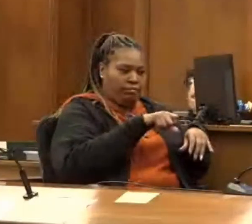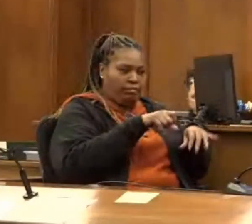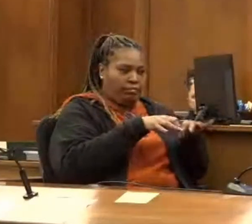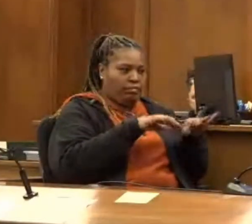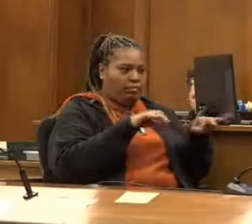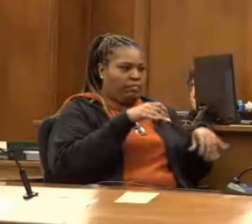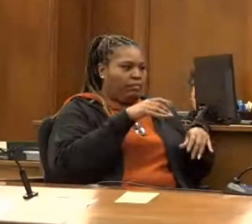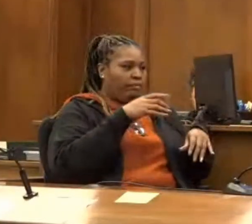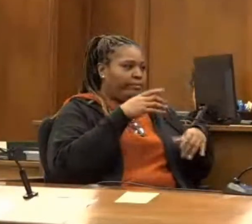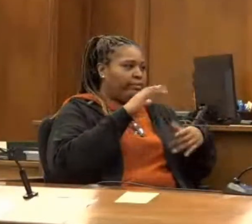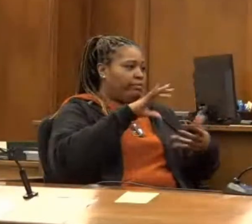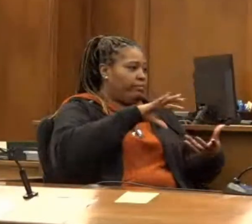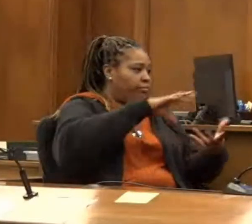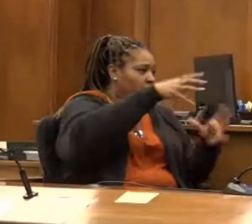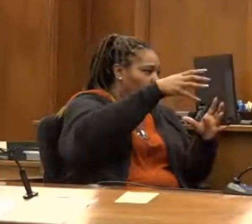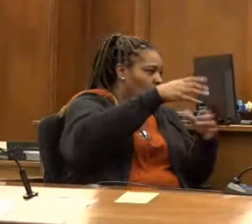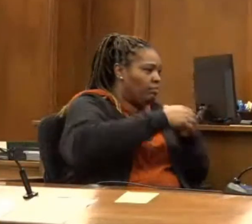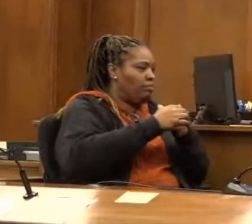Yes.